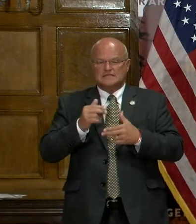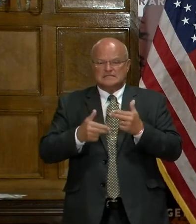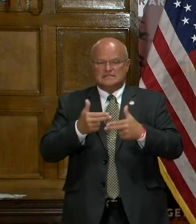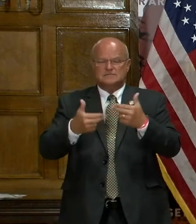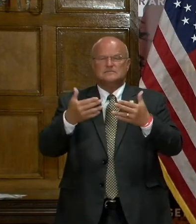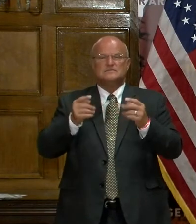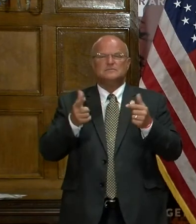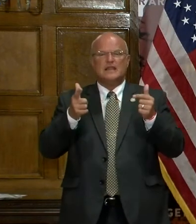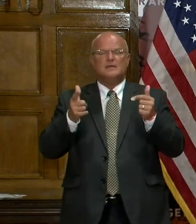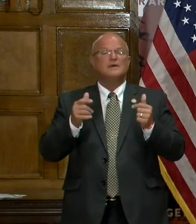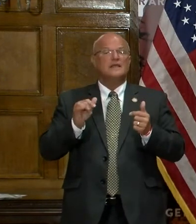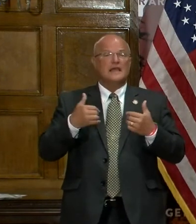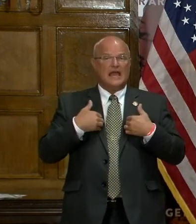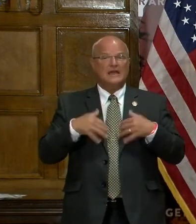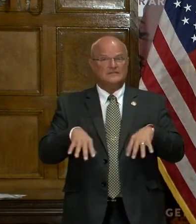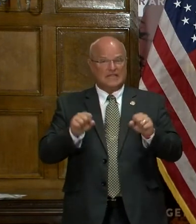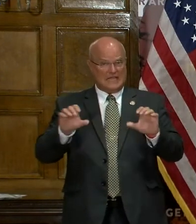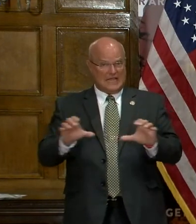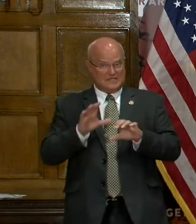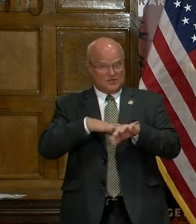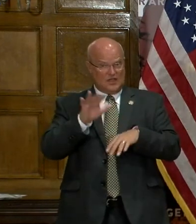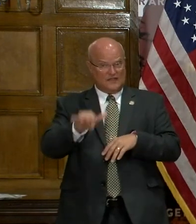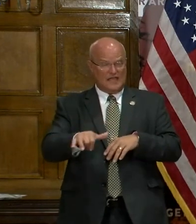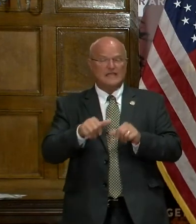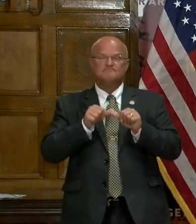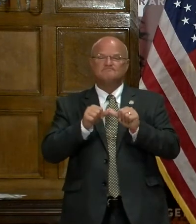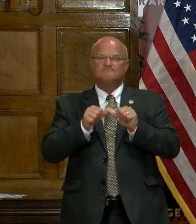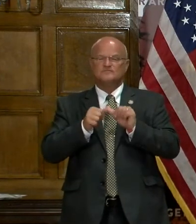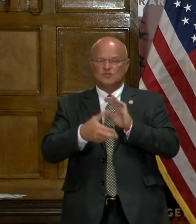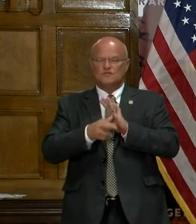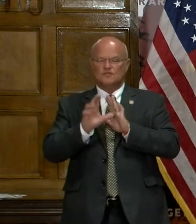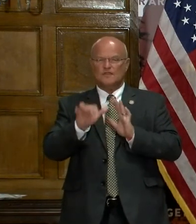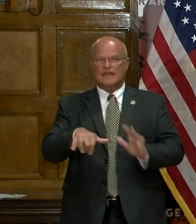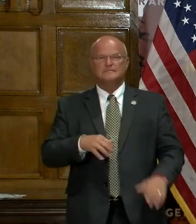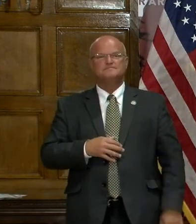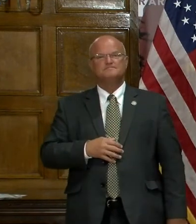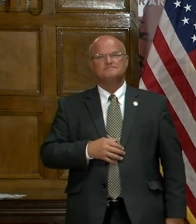So they have taken action on that, and they're continuing to review